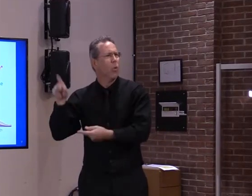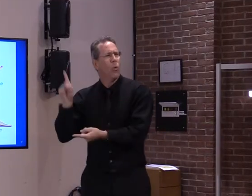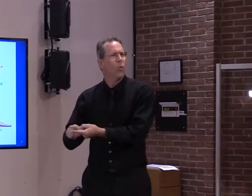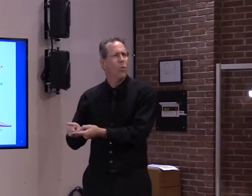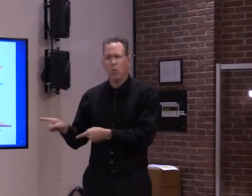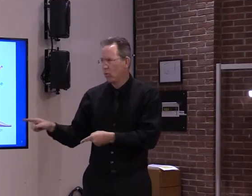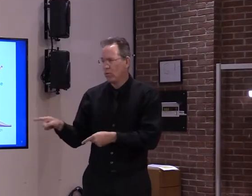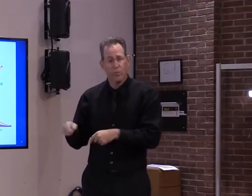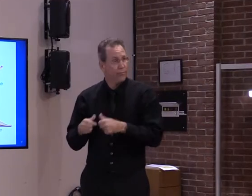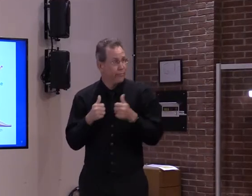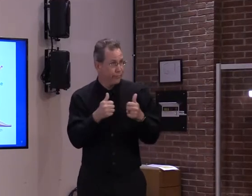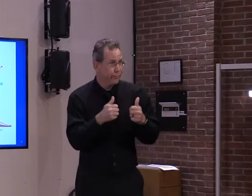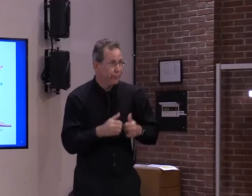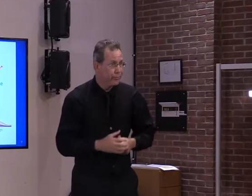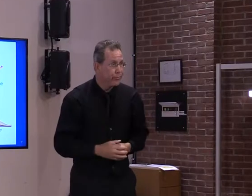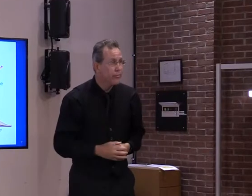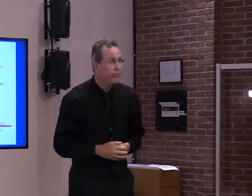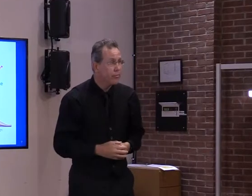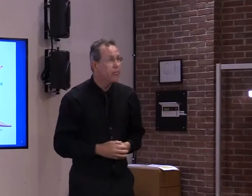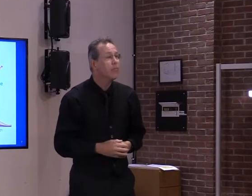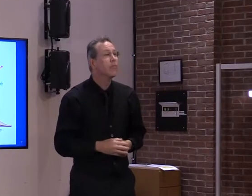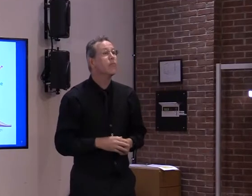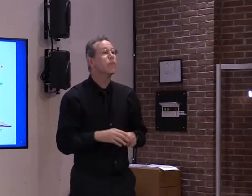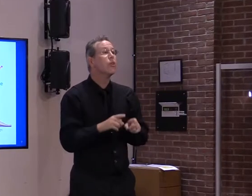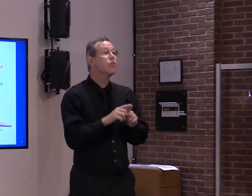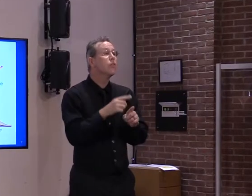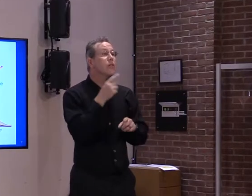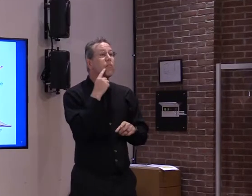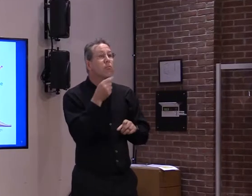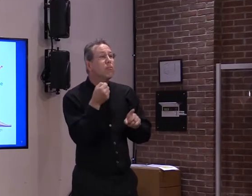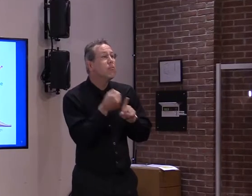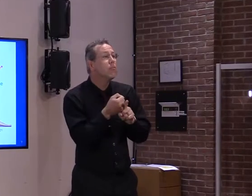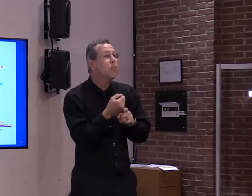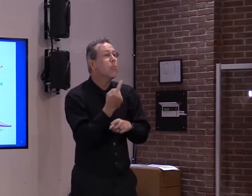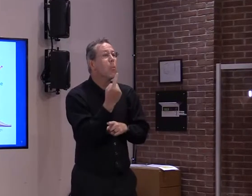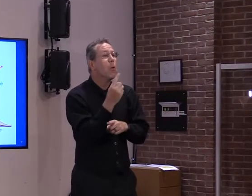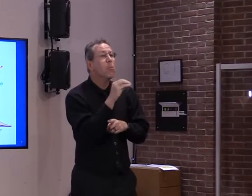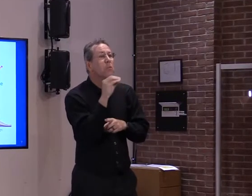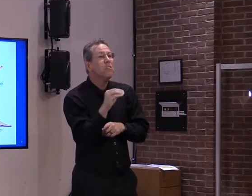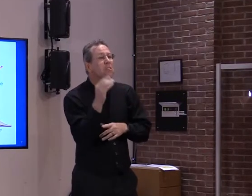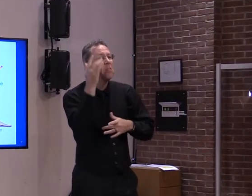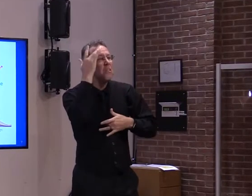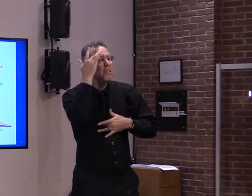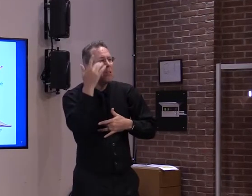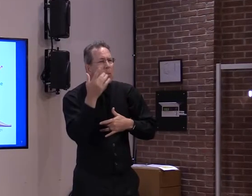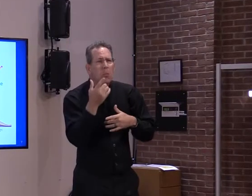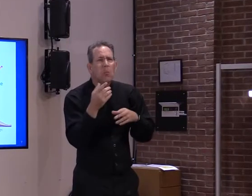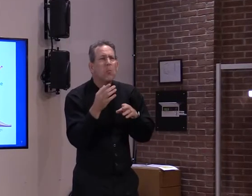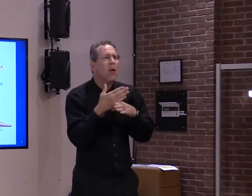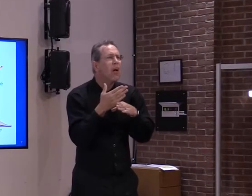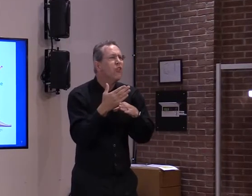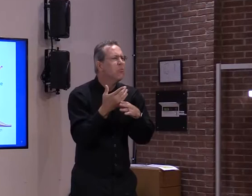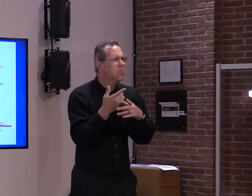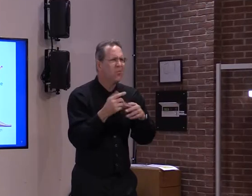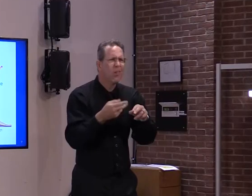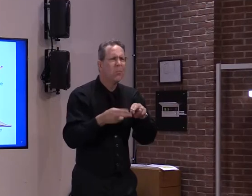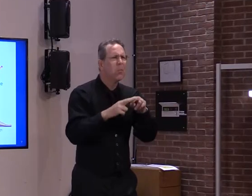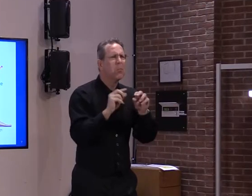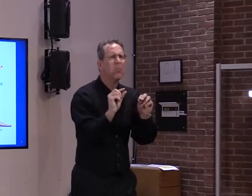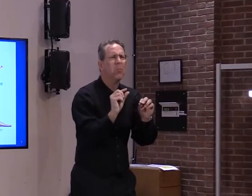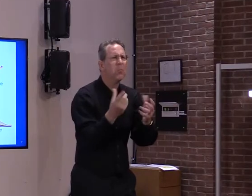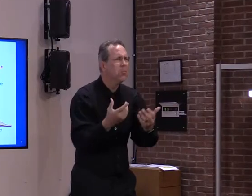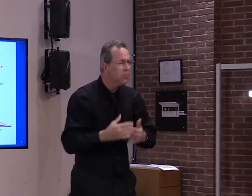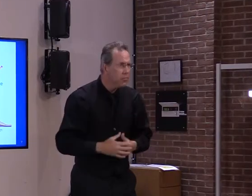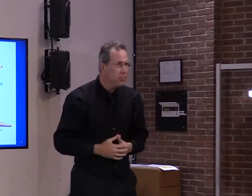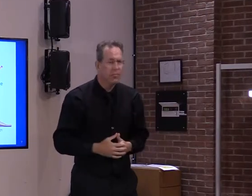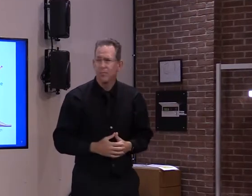percentage increase, as happened this week with our 7-day average on the hospitalization slide. We moved from just under 2 people to just